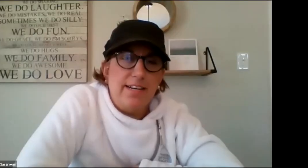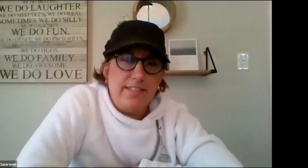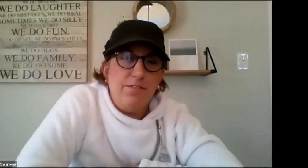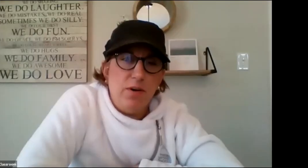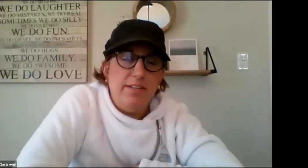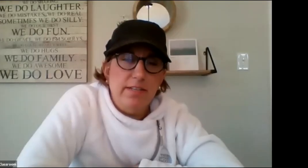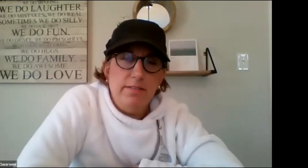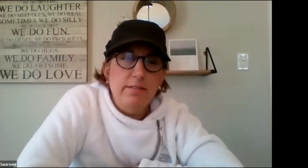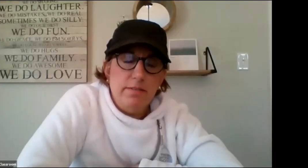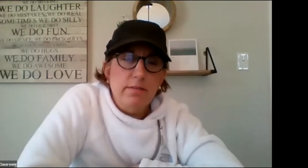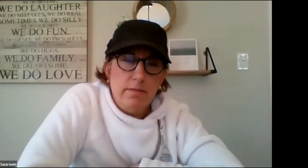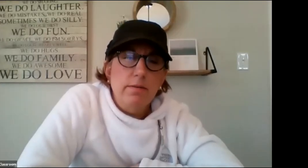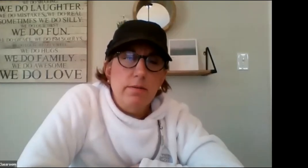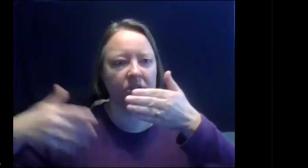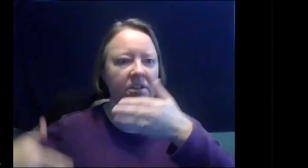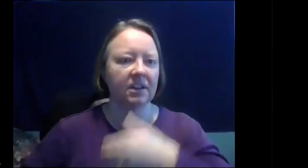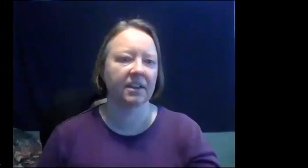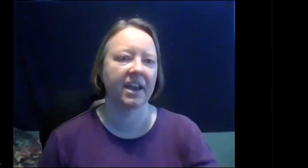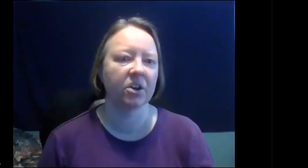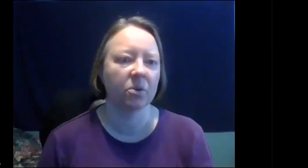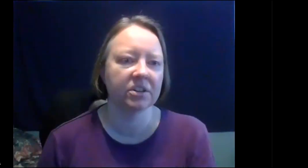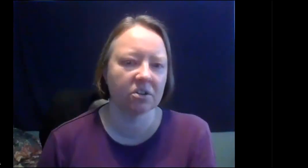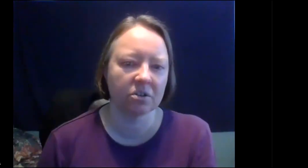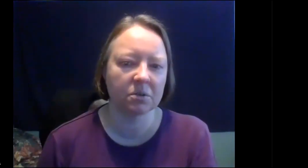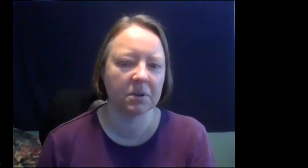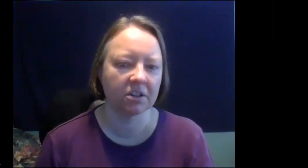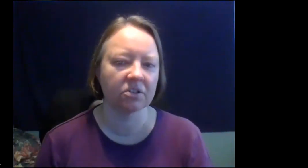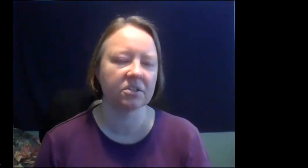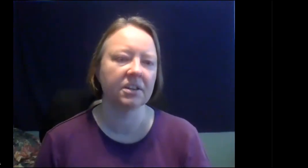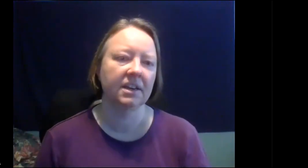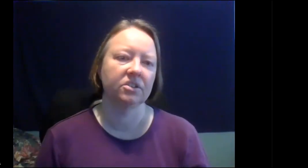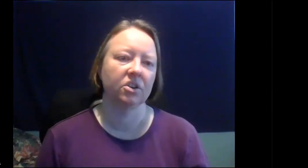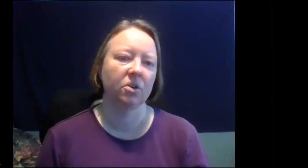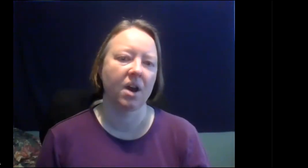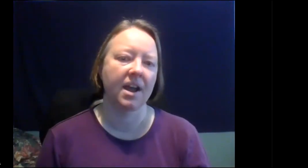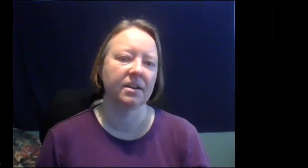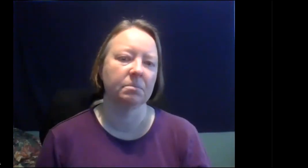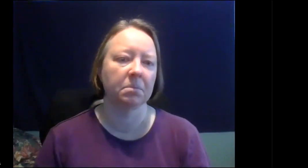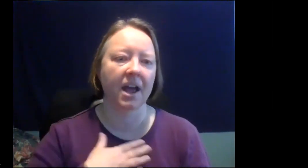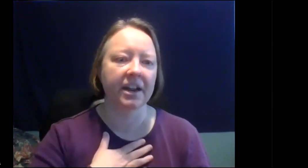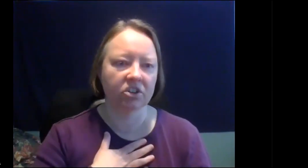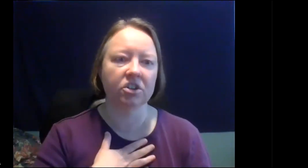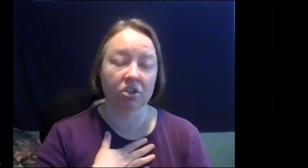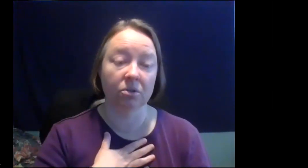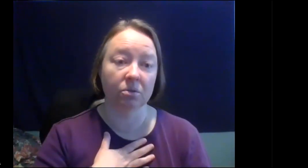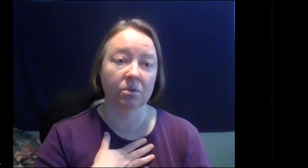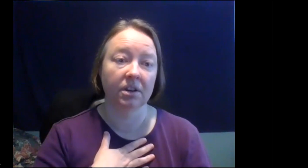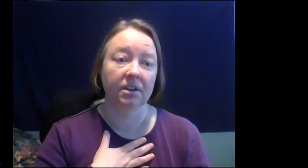next, if you had to. 7 pillars and several categories under those pillars. So I am obliged to